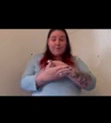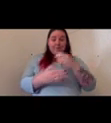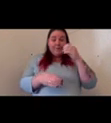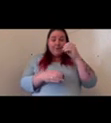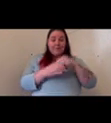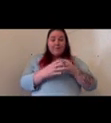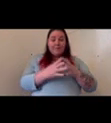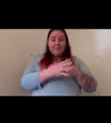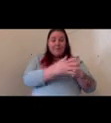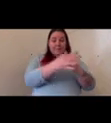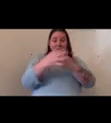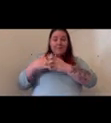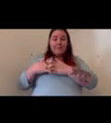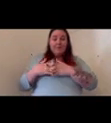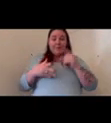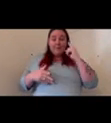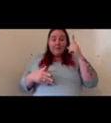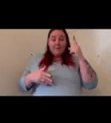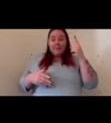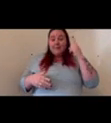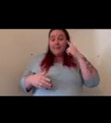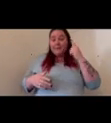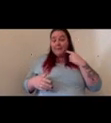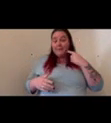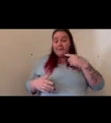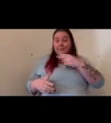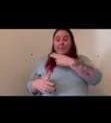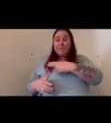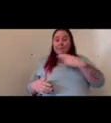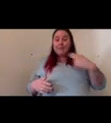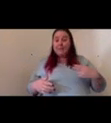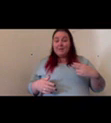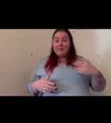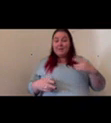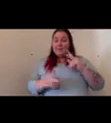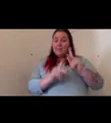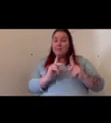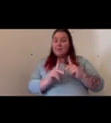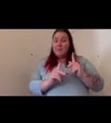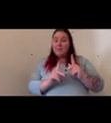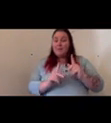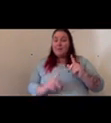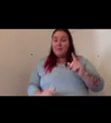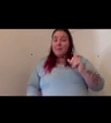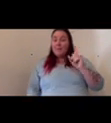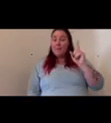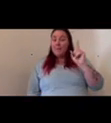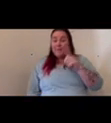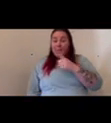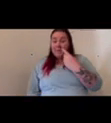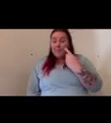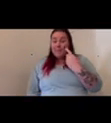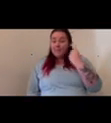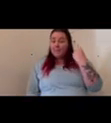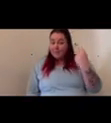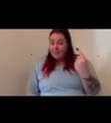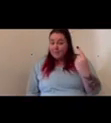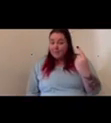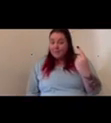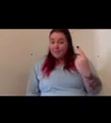It's the only rehab in America, in the United States, for deaf and hard of hearing